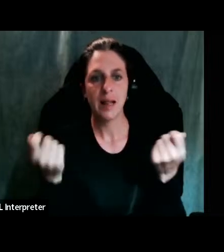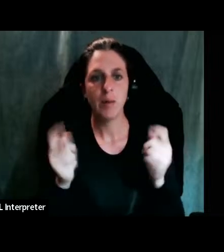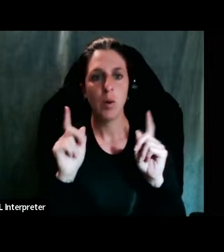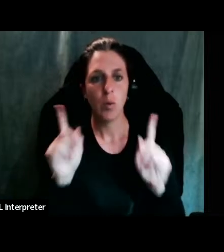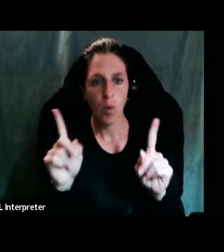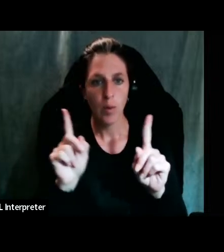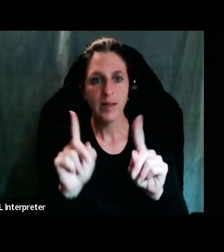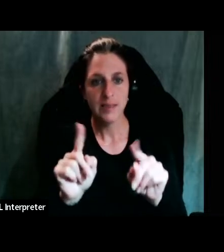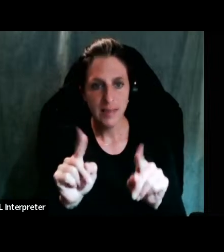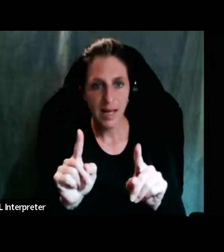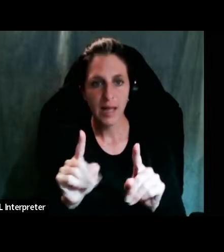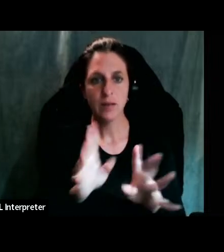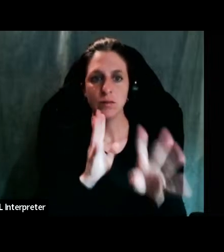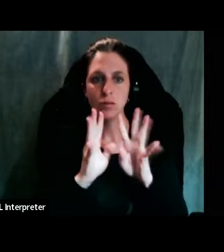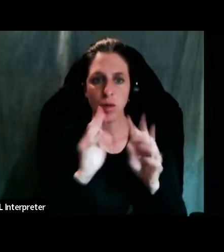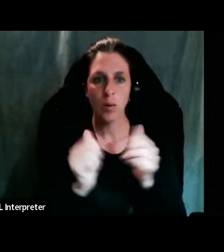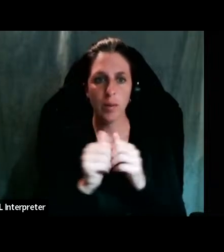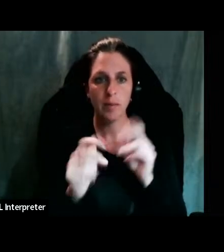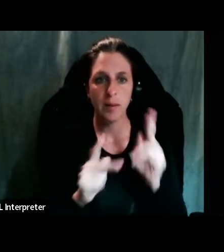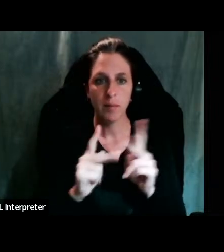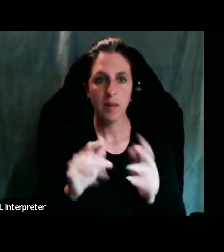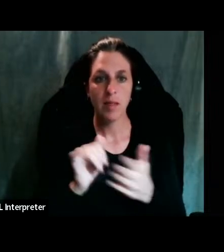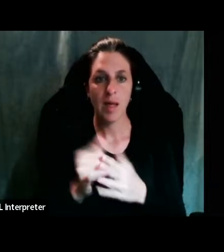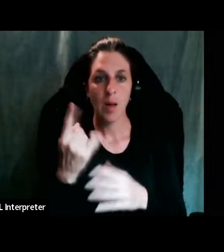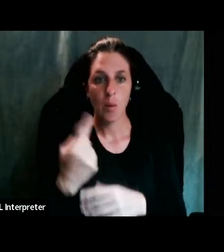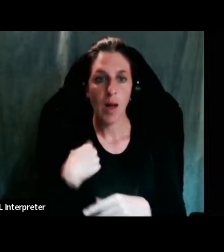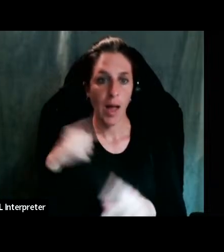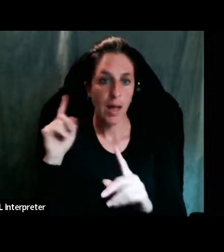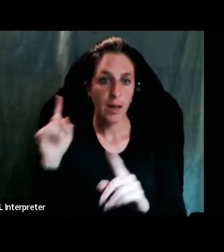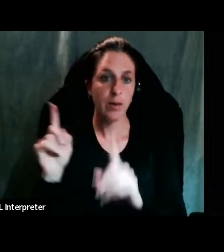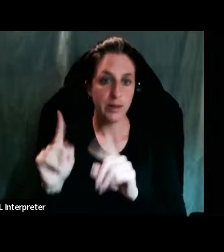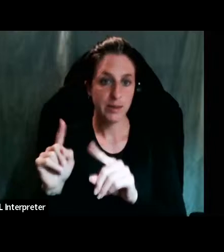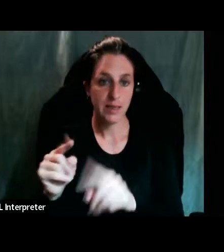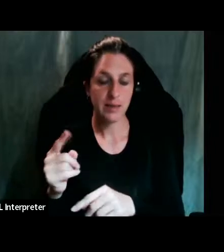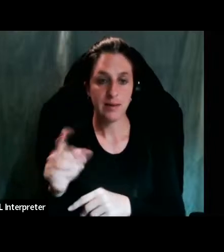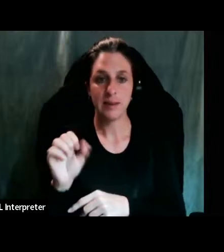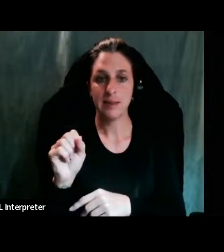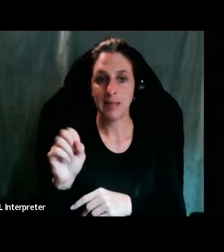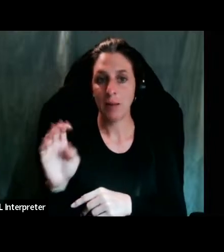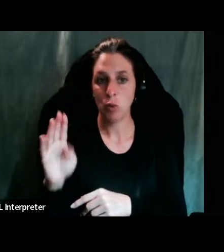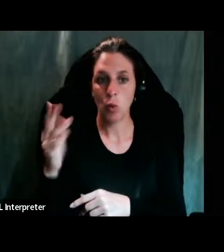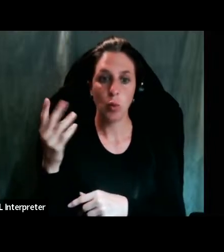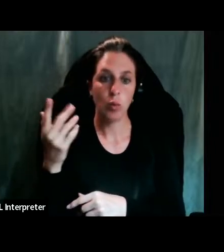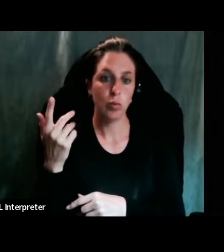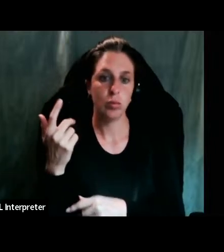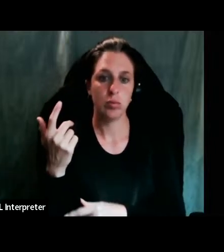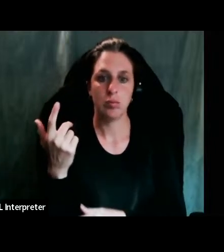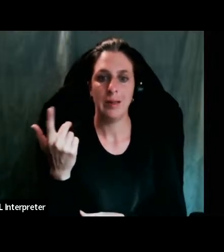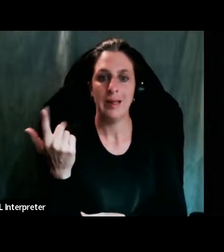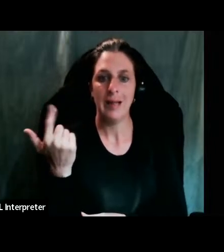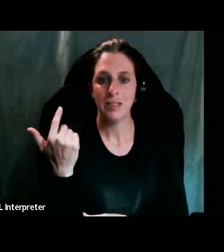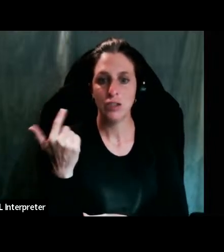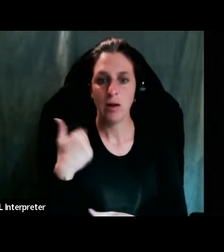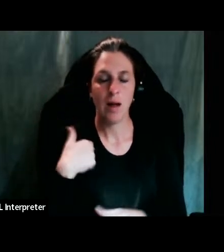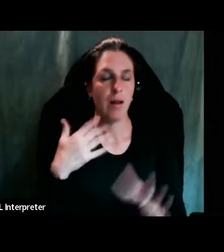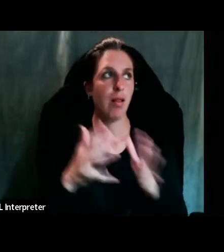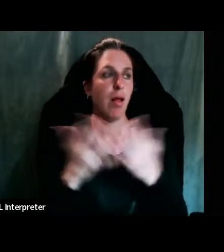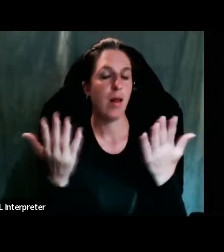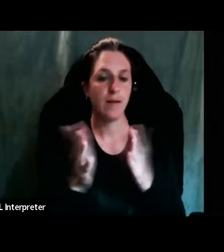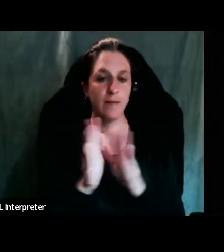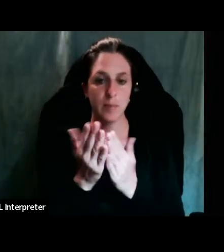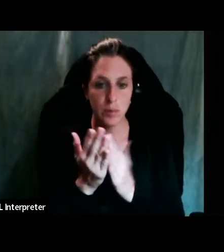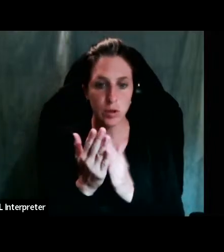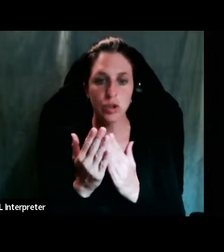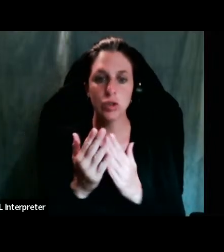talk to people. I mean, the one I attended in San Bruno last year had a lot of books on the history of what happened and why we're